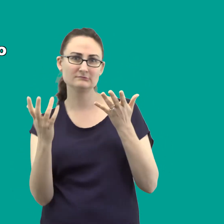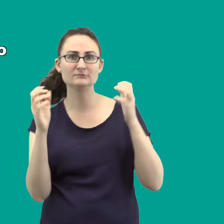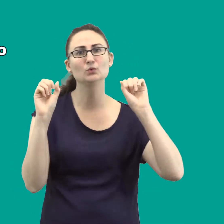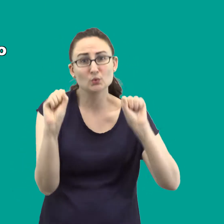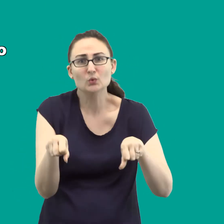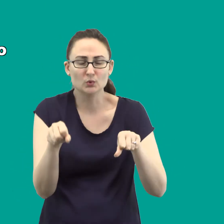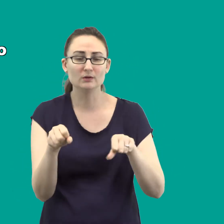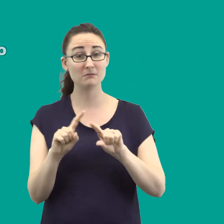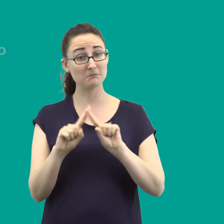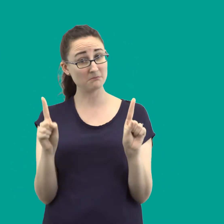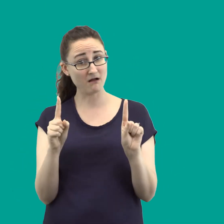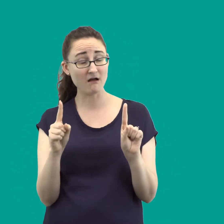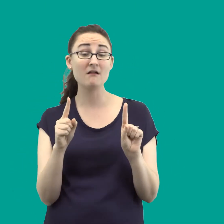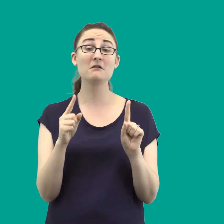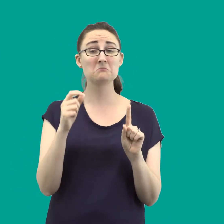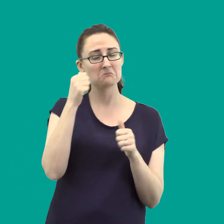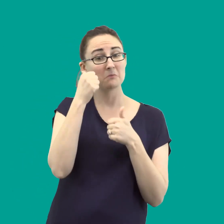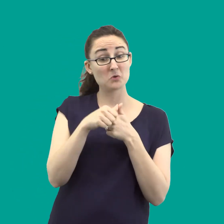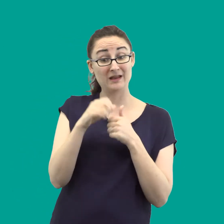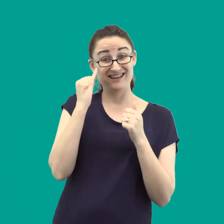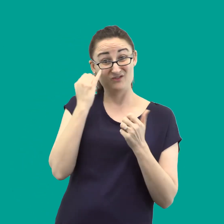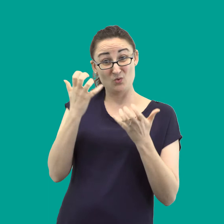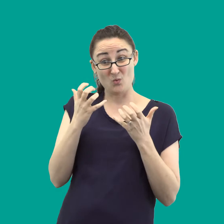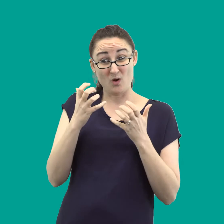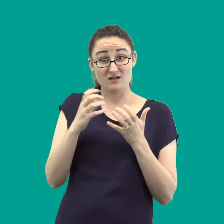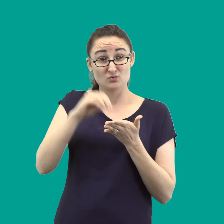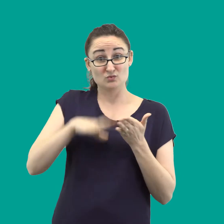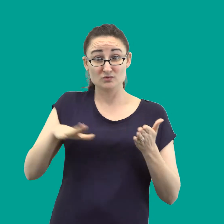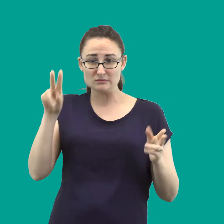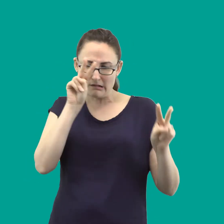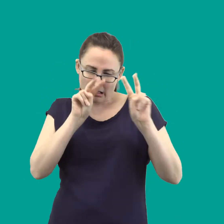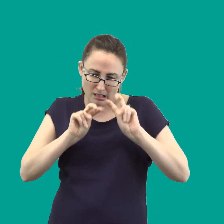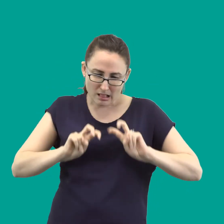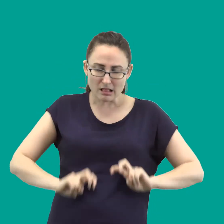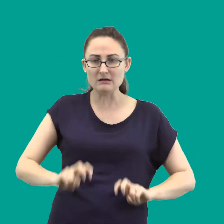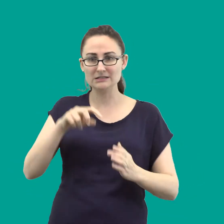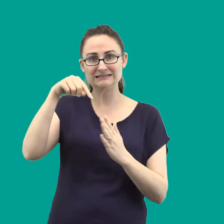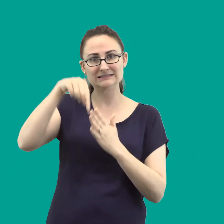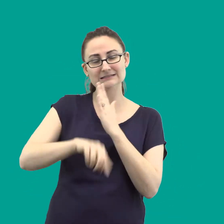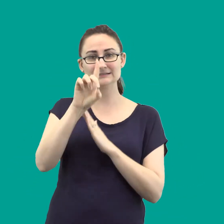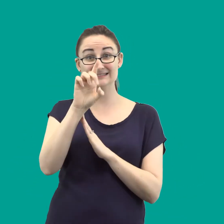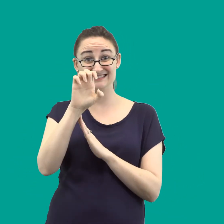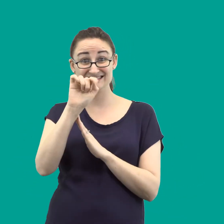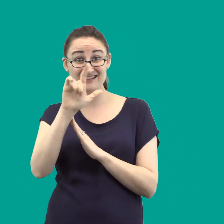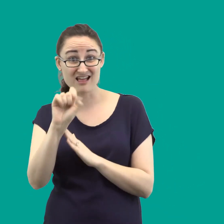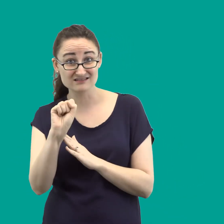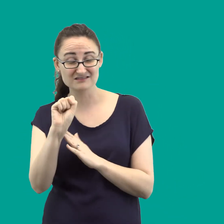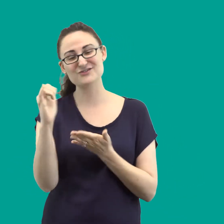object. You could allow time for that, but remember, you want students to analyze for details. Drawing